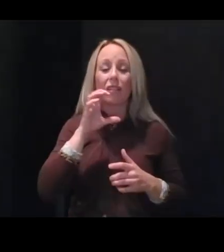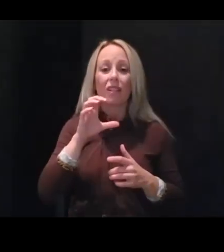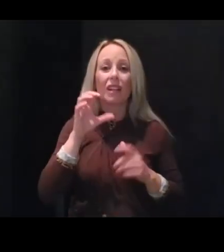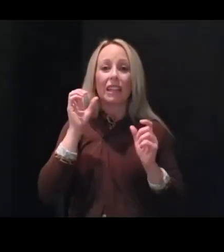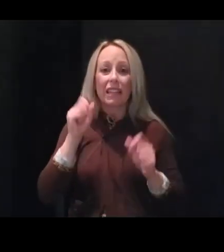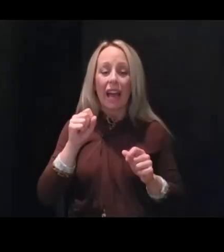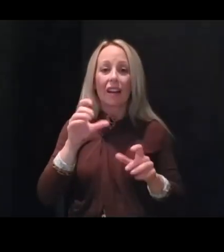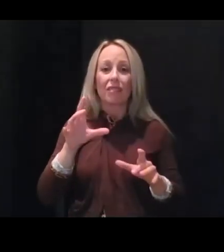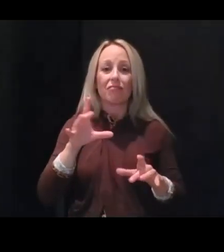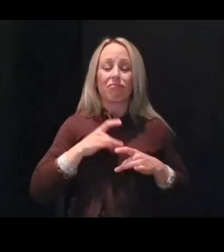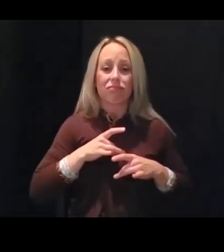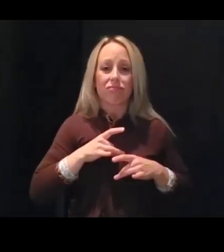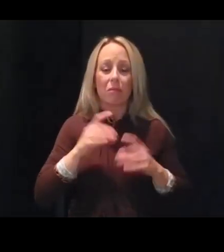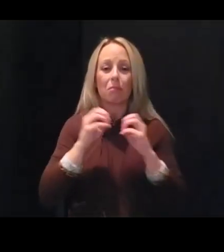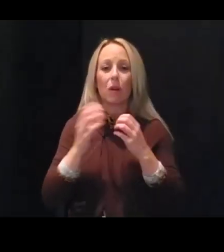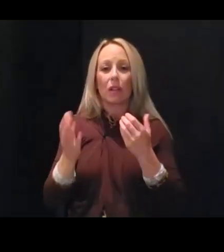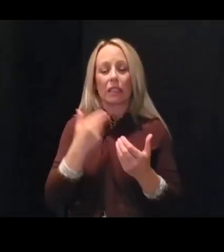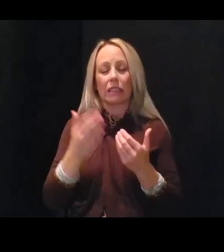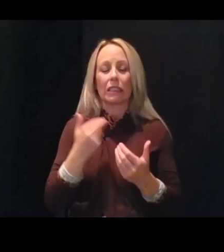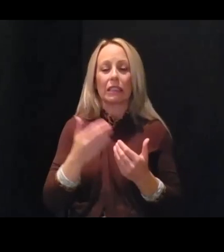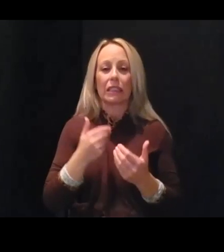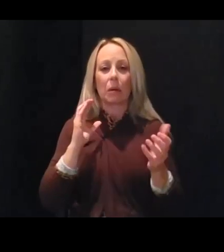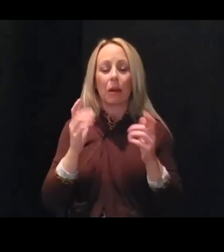then experiencing more severe illness.